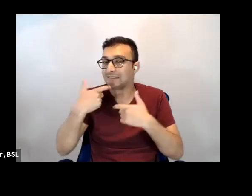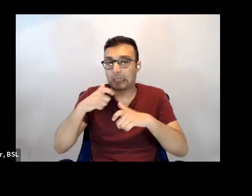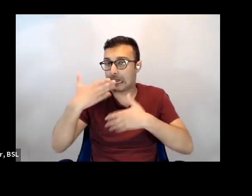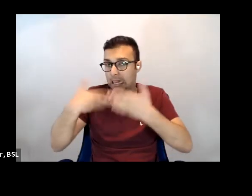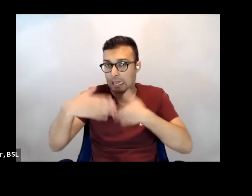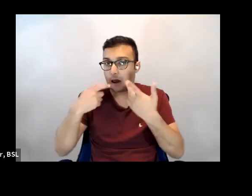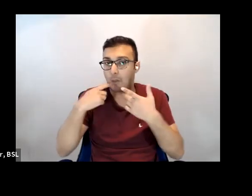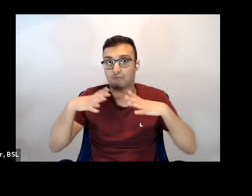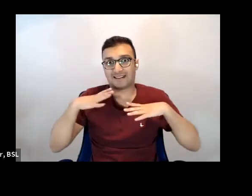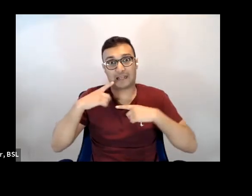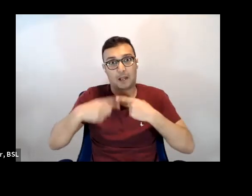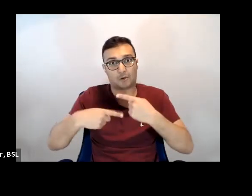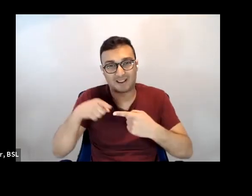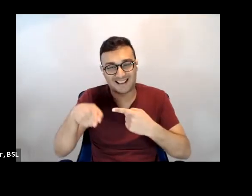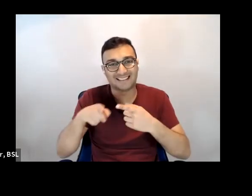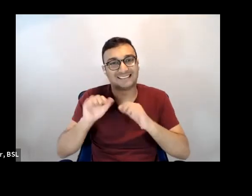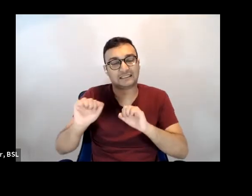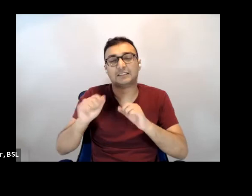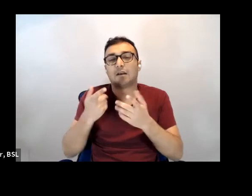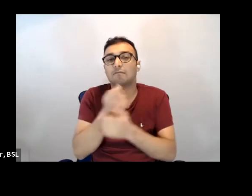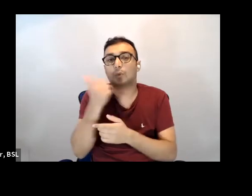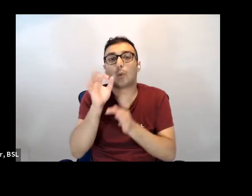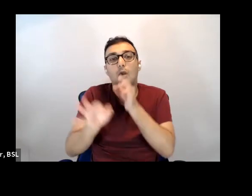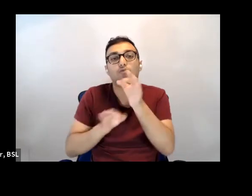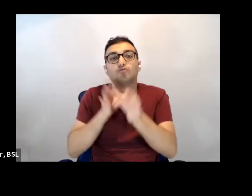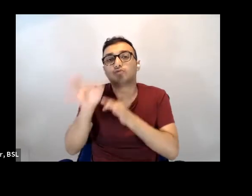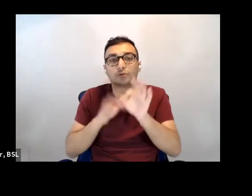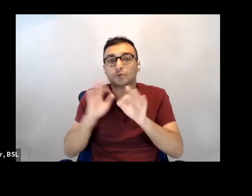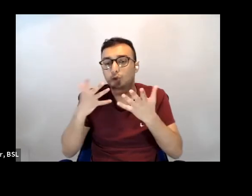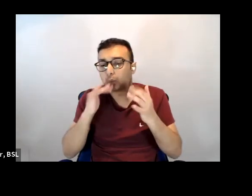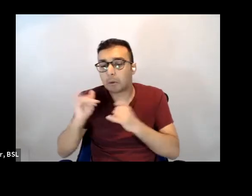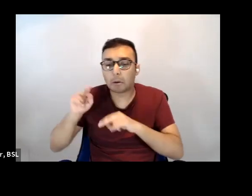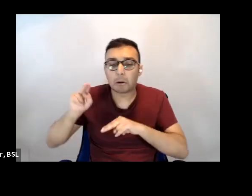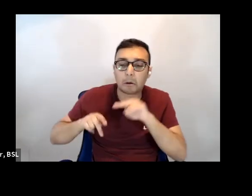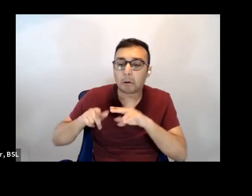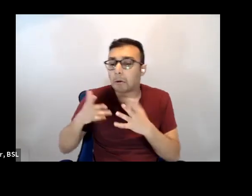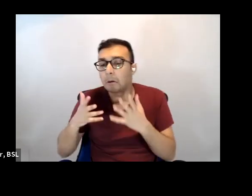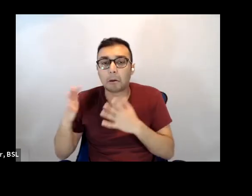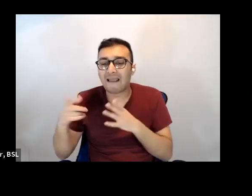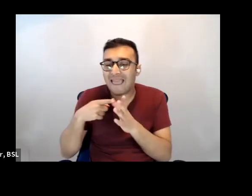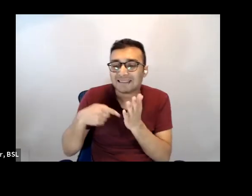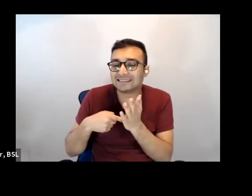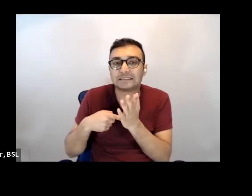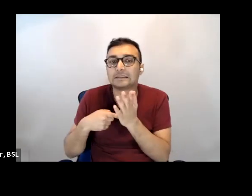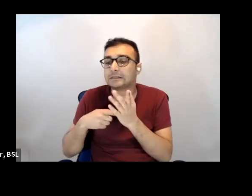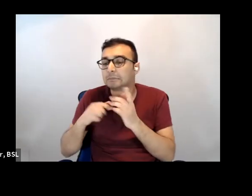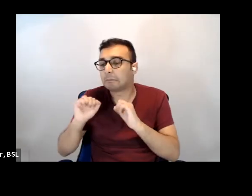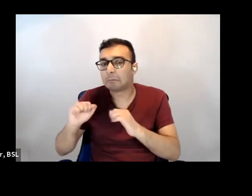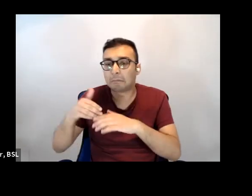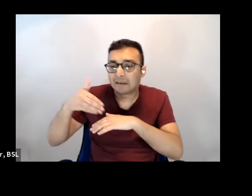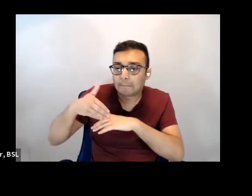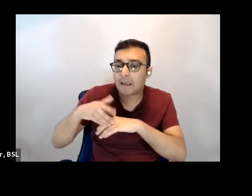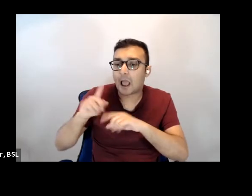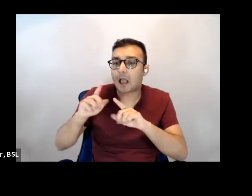short set of questions to measure impact of AT for any type of AT user with any type